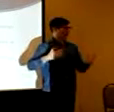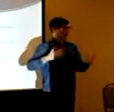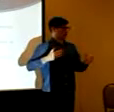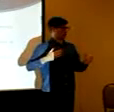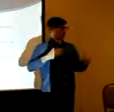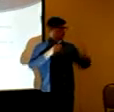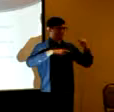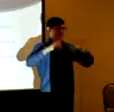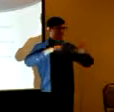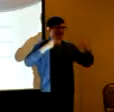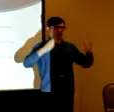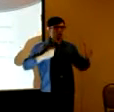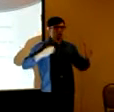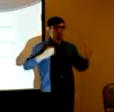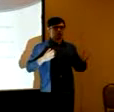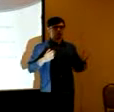So what is a signer?